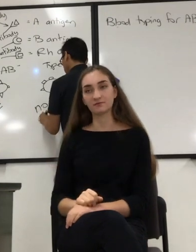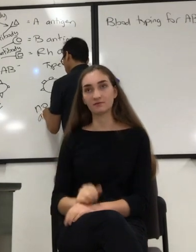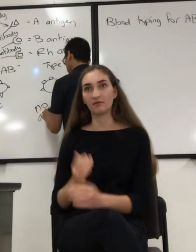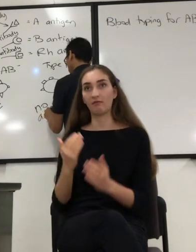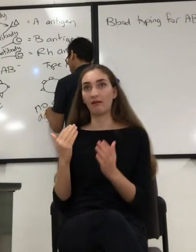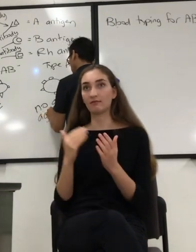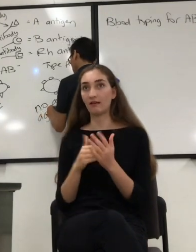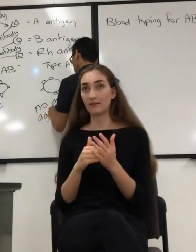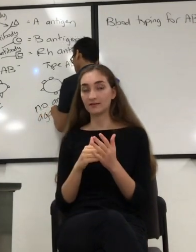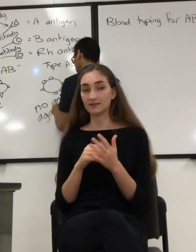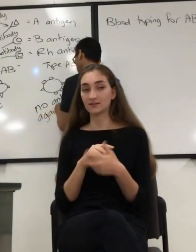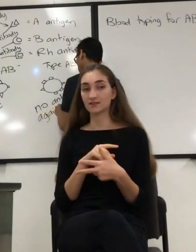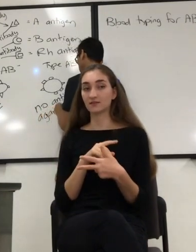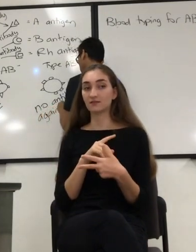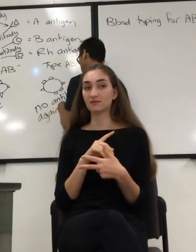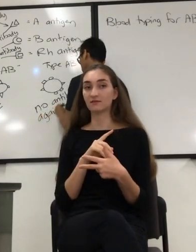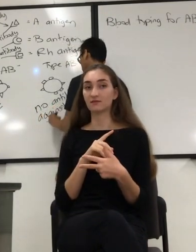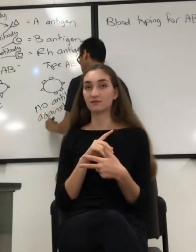against